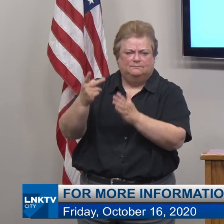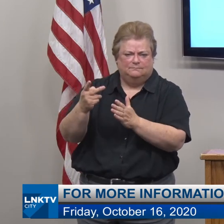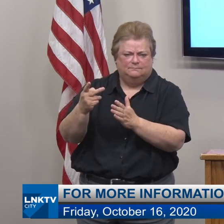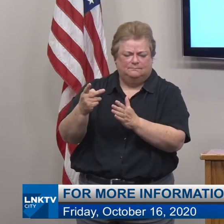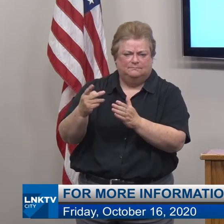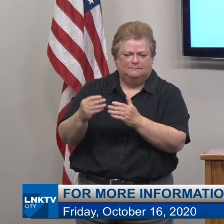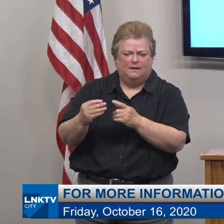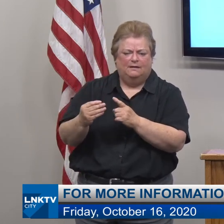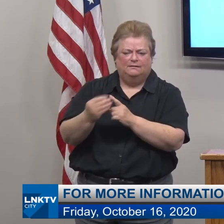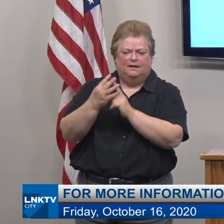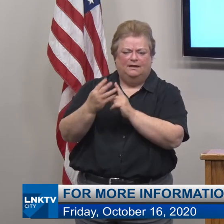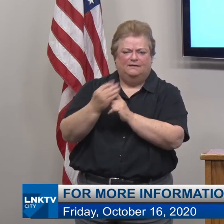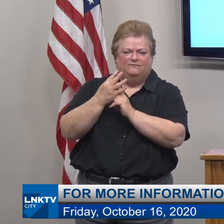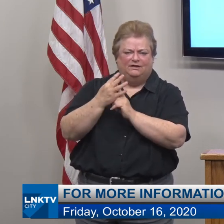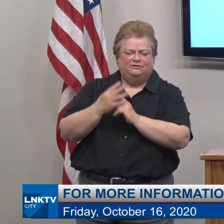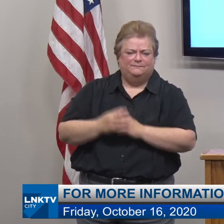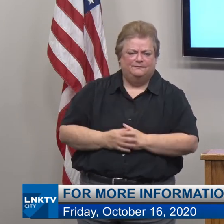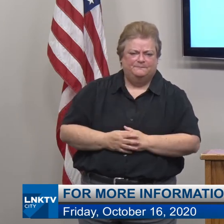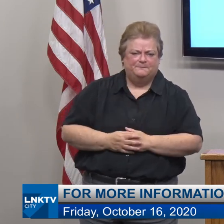Thank you.